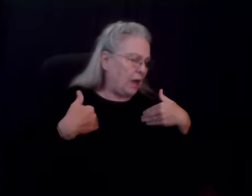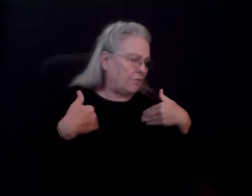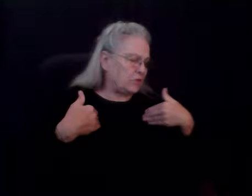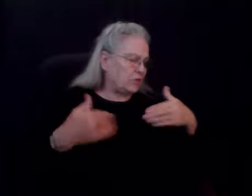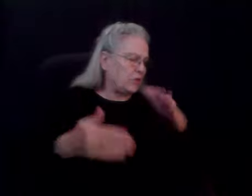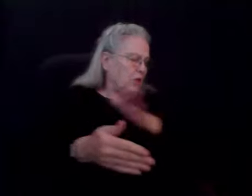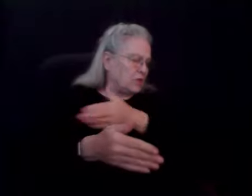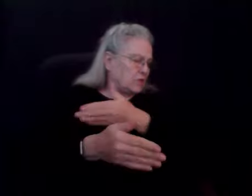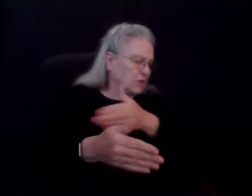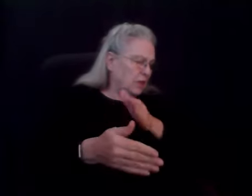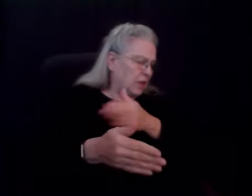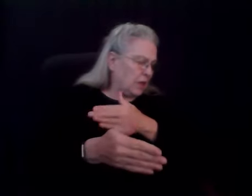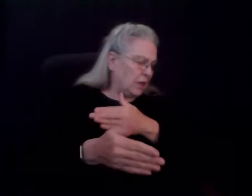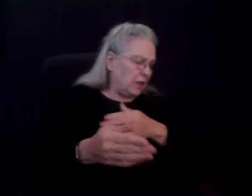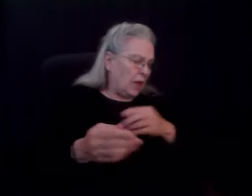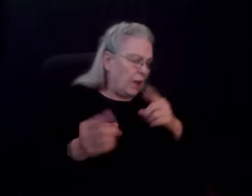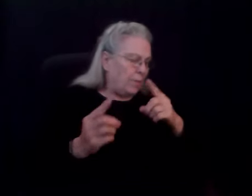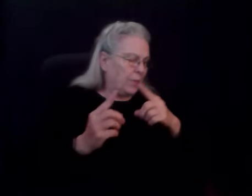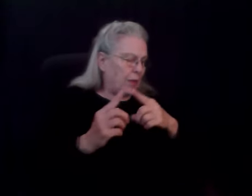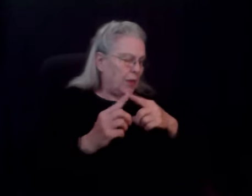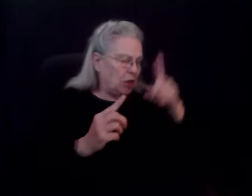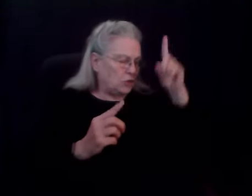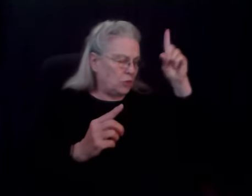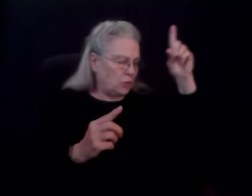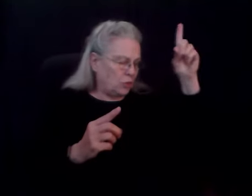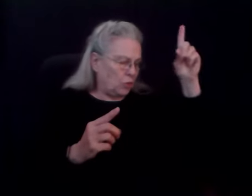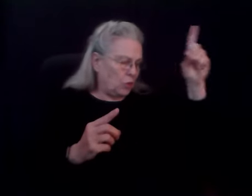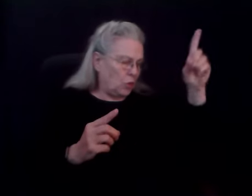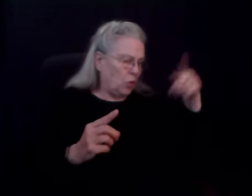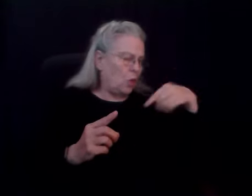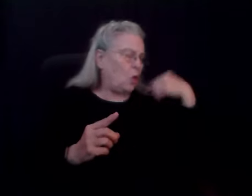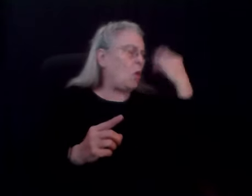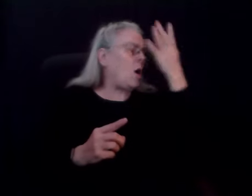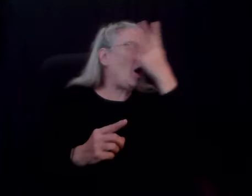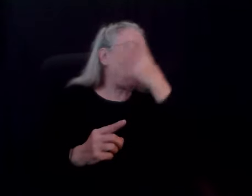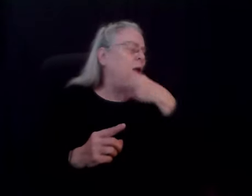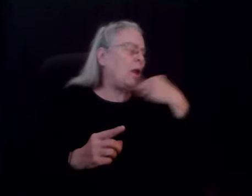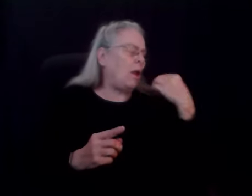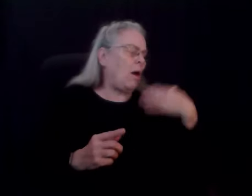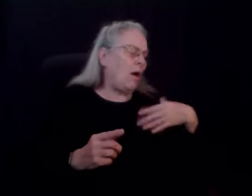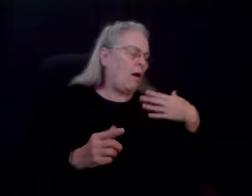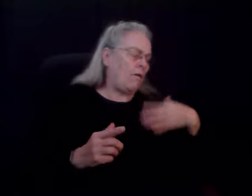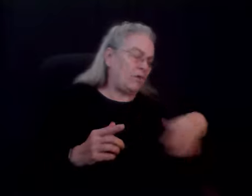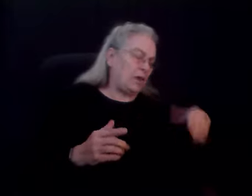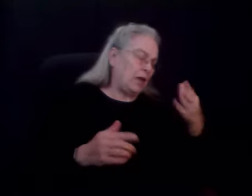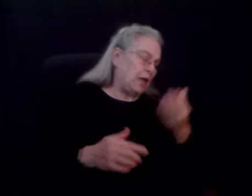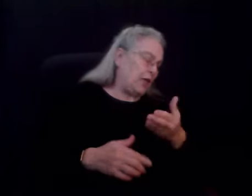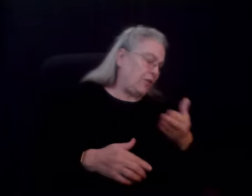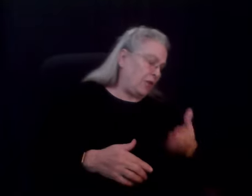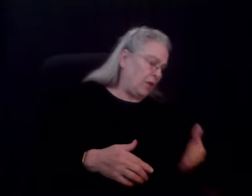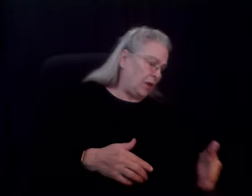to sing be to you a lovely